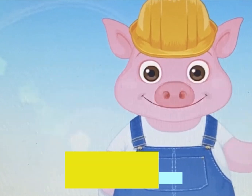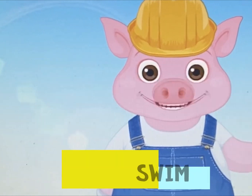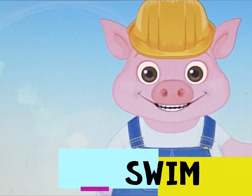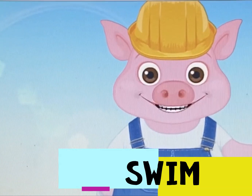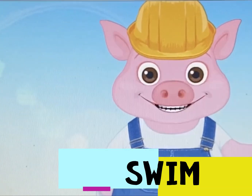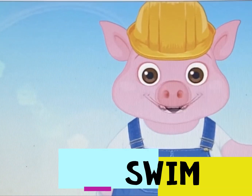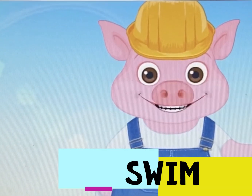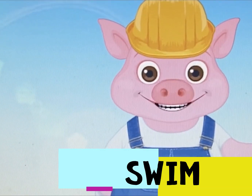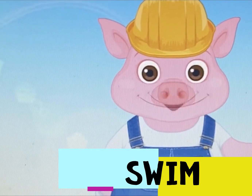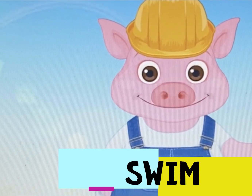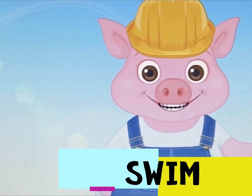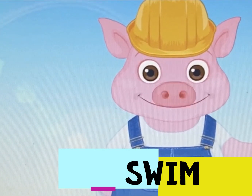Swim.